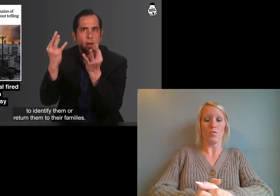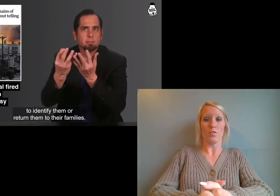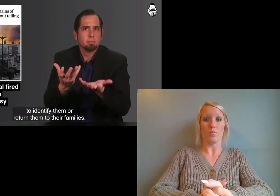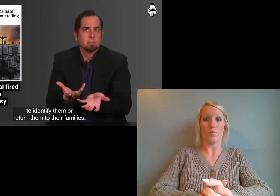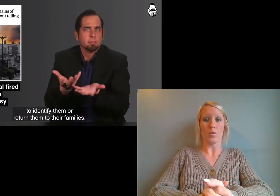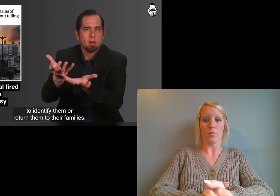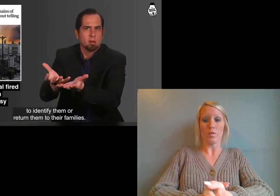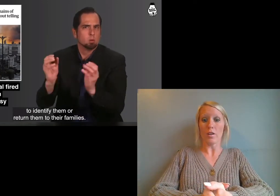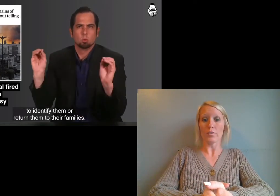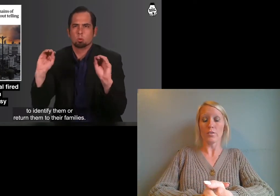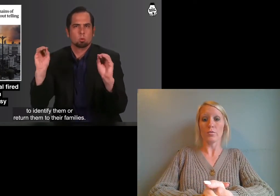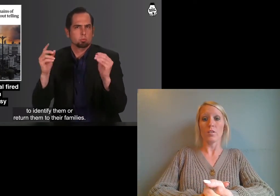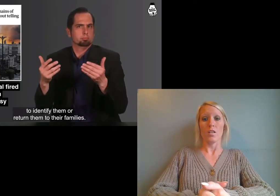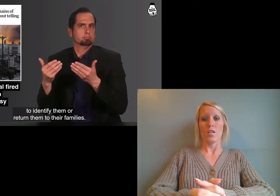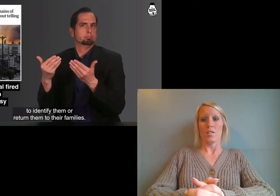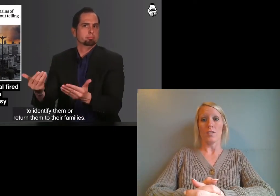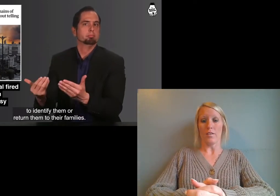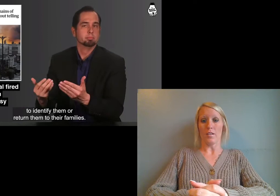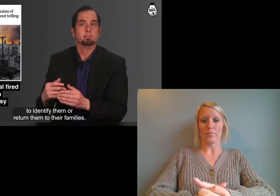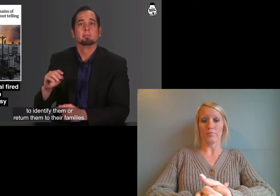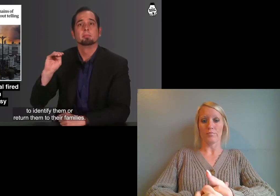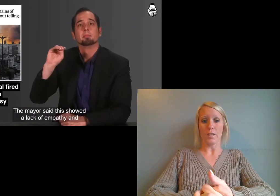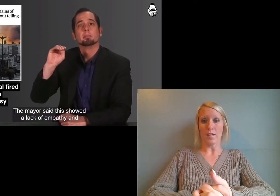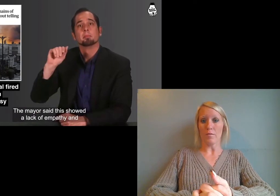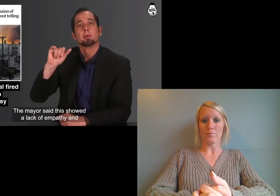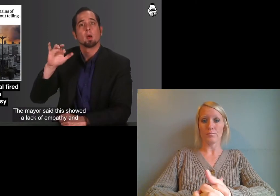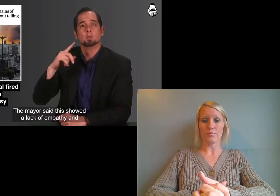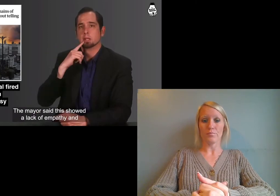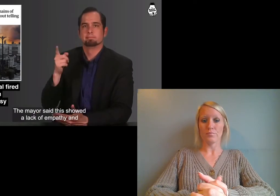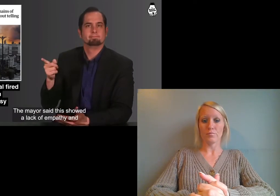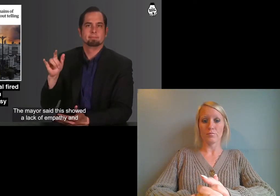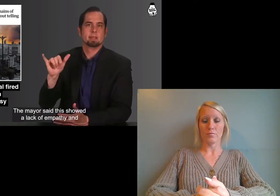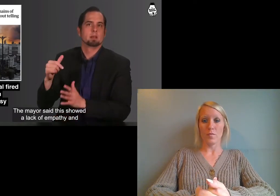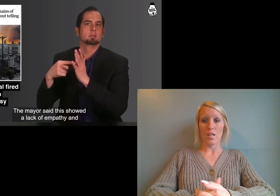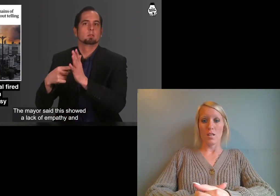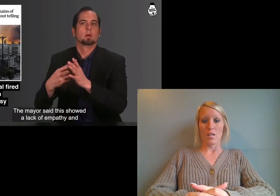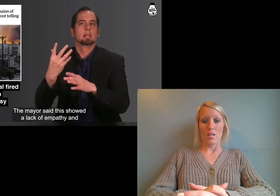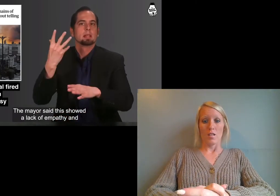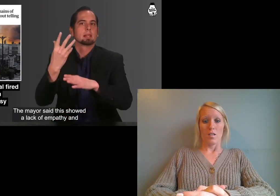those bones belonged to. Nothing like that.